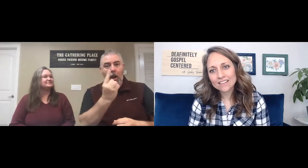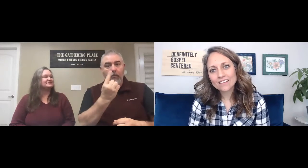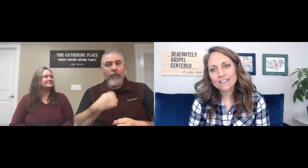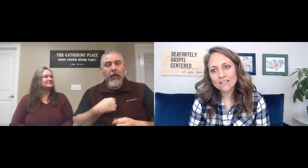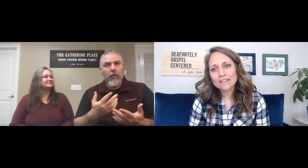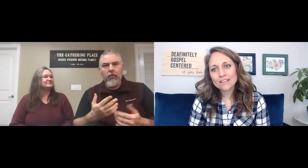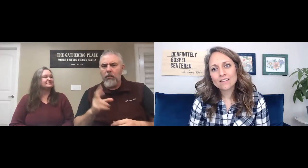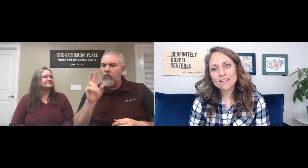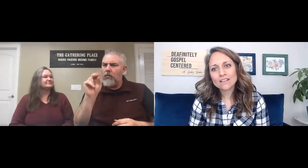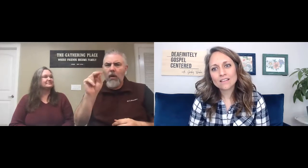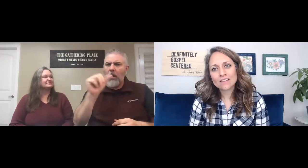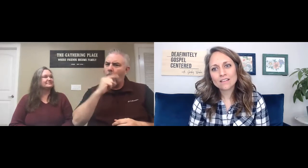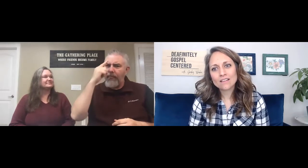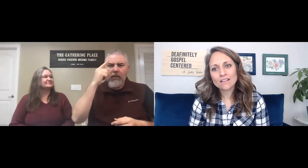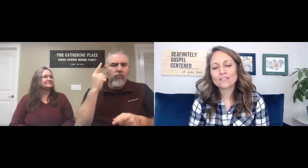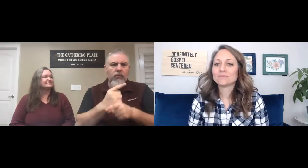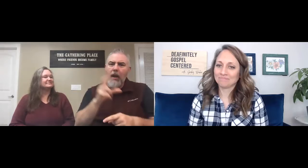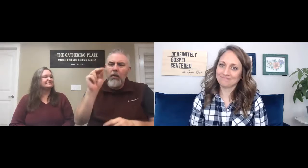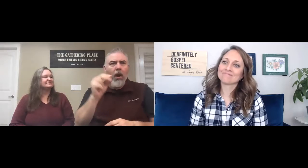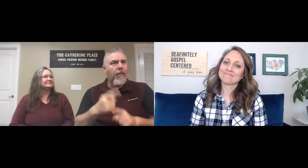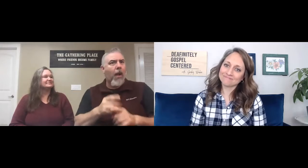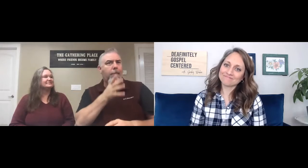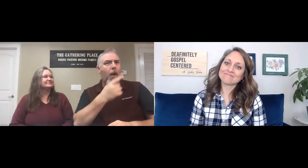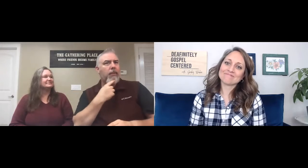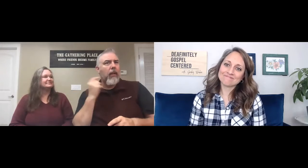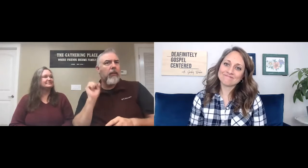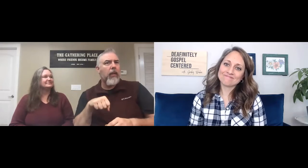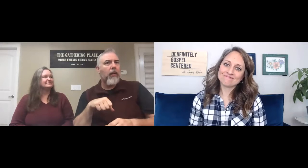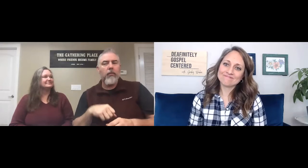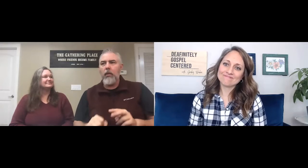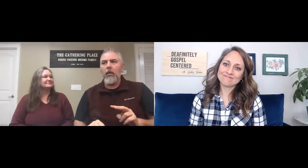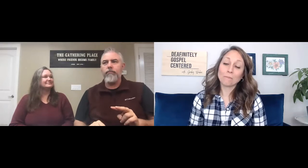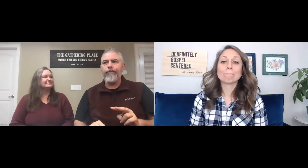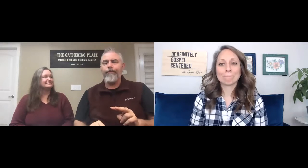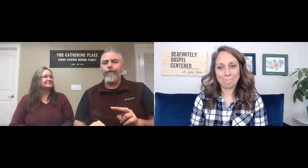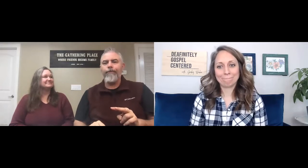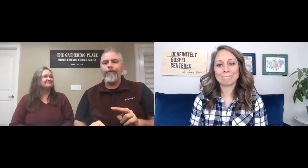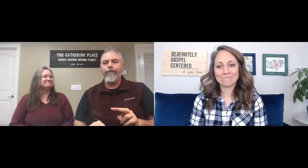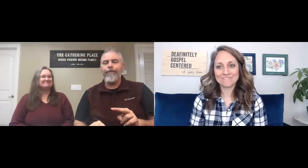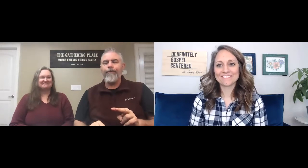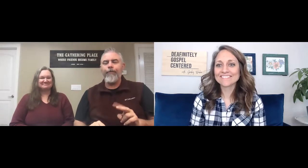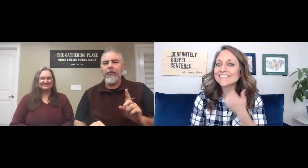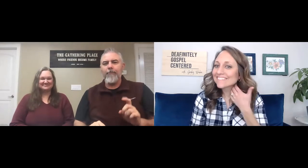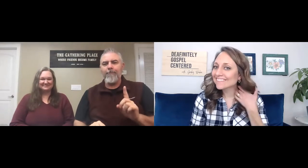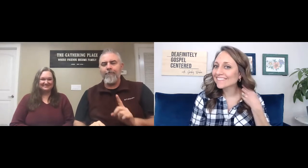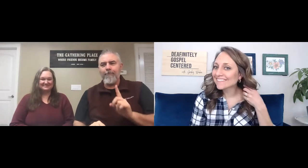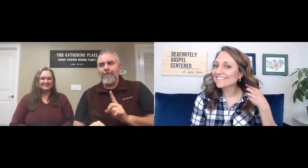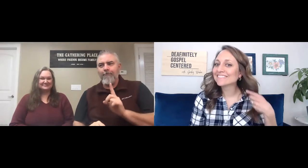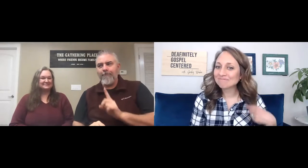Or if the teen come to me and I say no, I don't think it's right, and they say mom says yes, and I have to